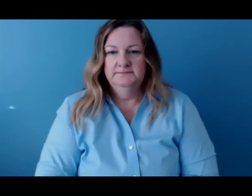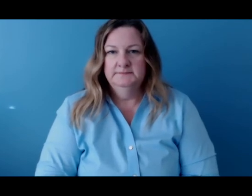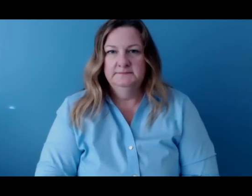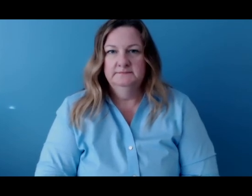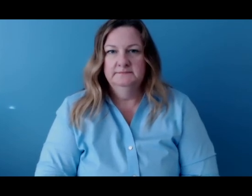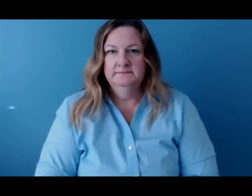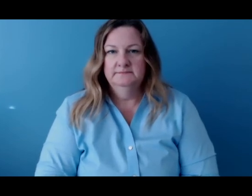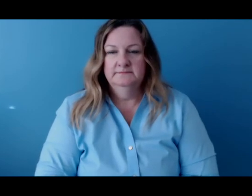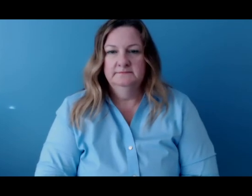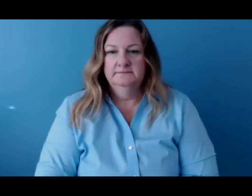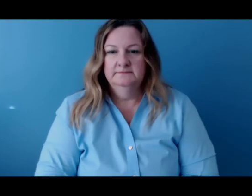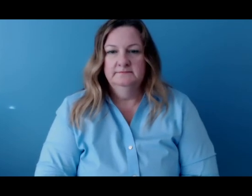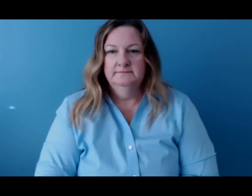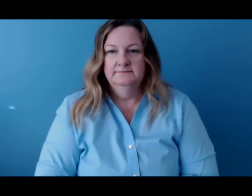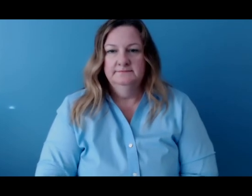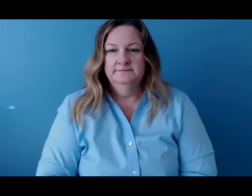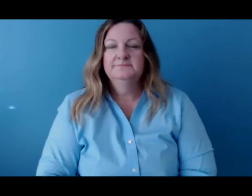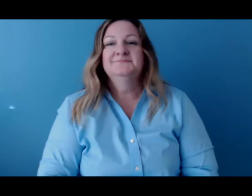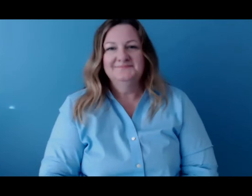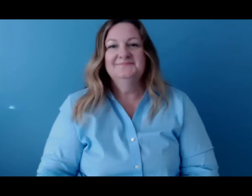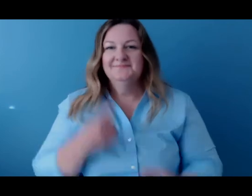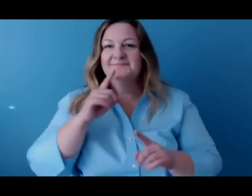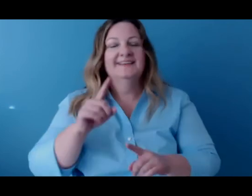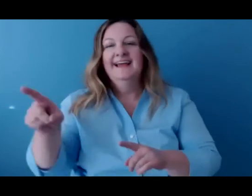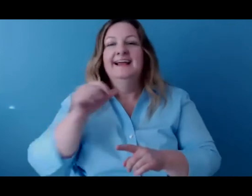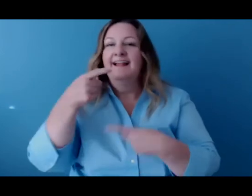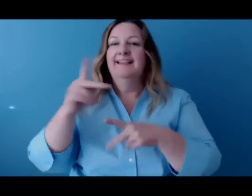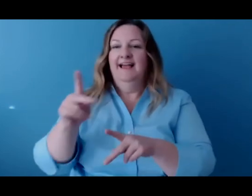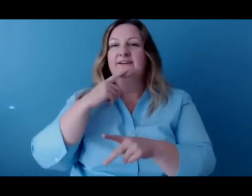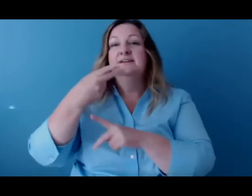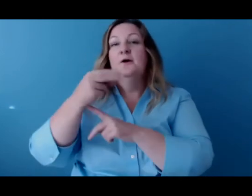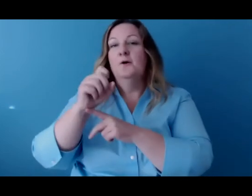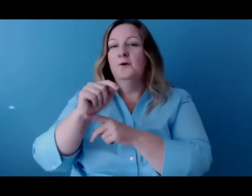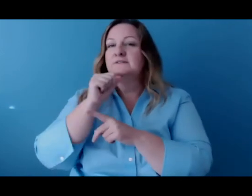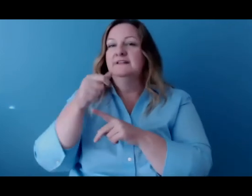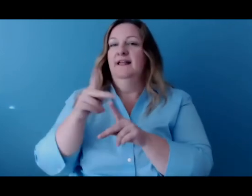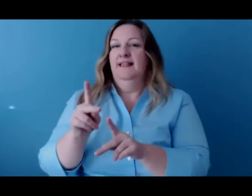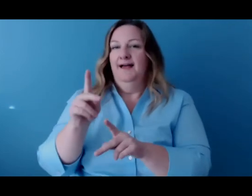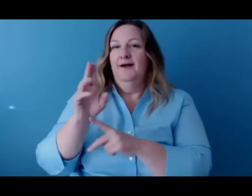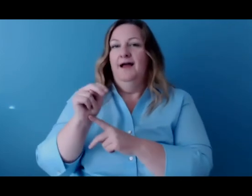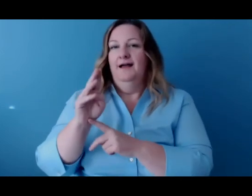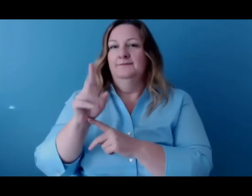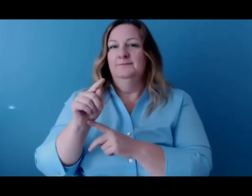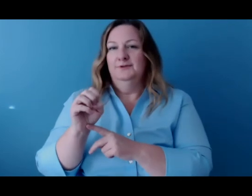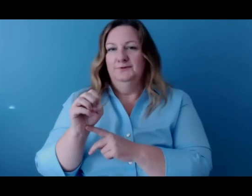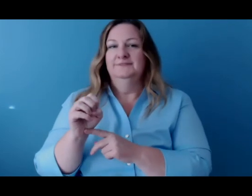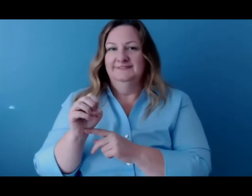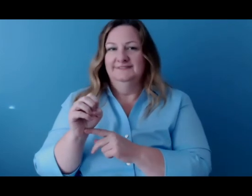Let me see if I... Okay, there we go. I was locked out. It kept saying the host won't allow me to unmute. So. Oh, God.